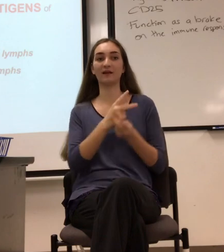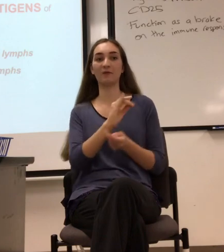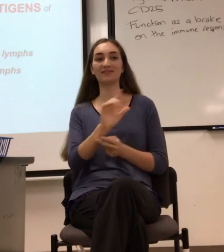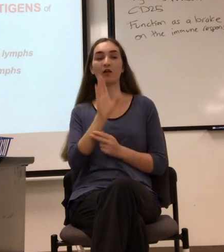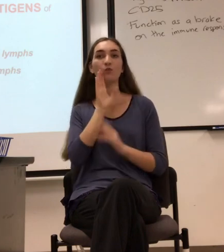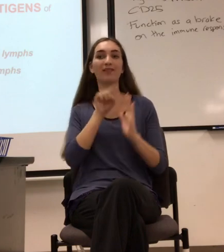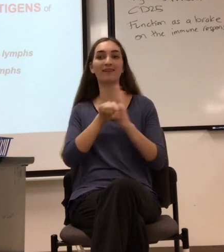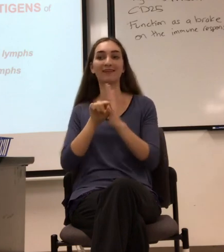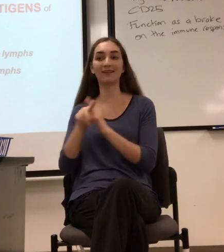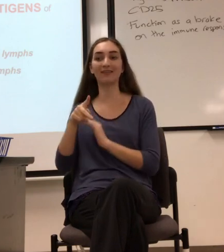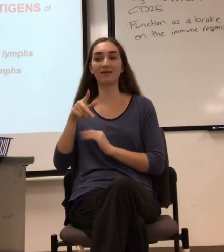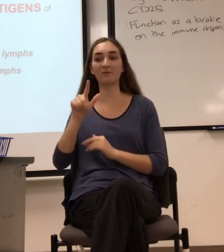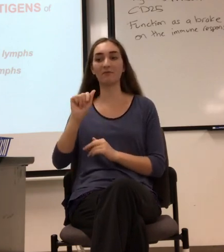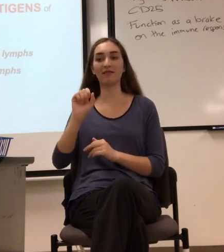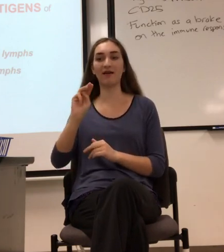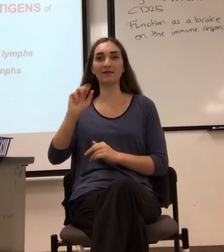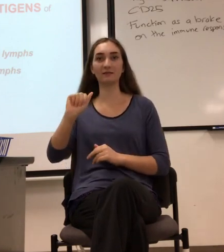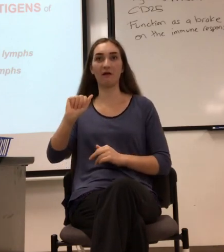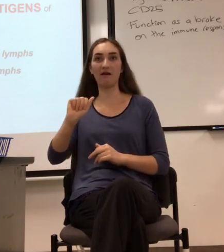need it anymore. They just put a brake on it.